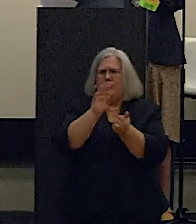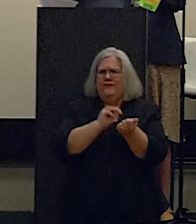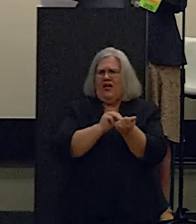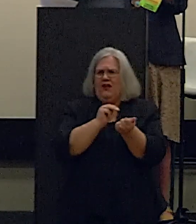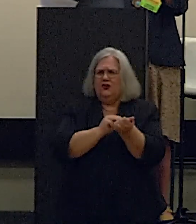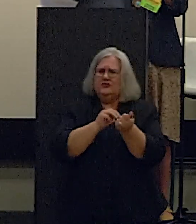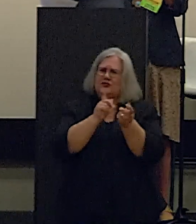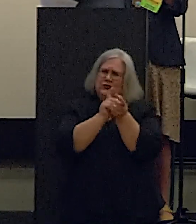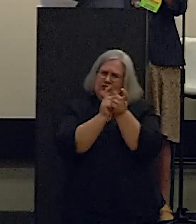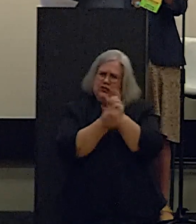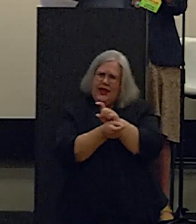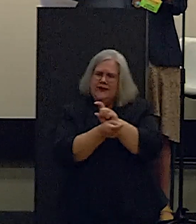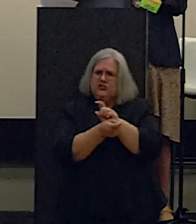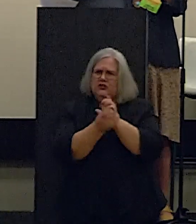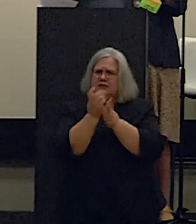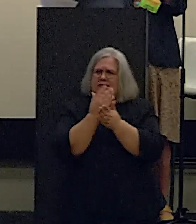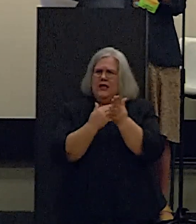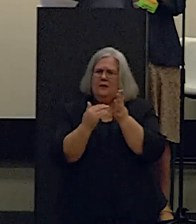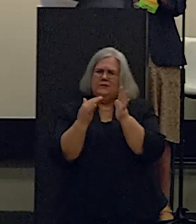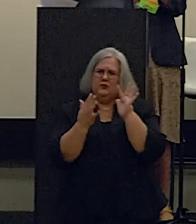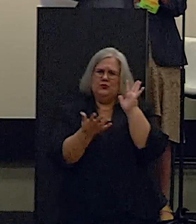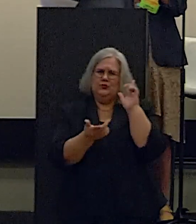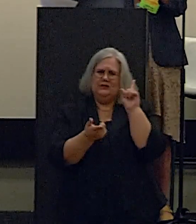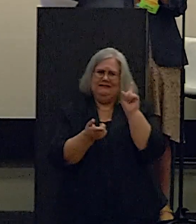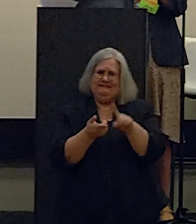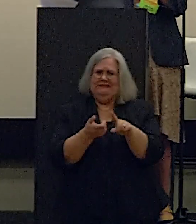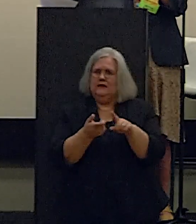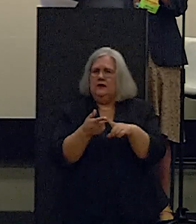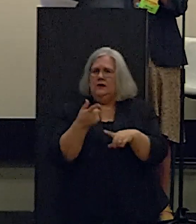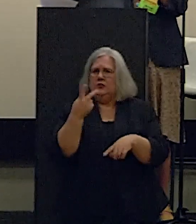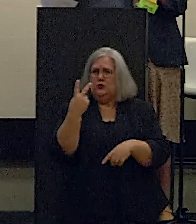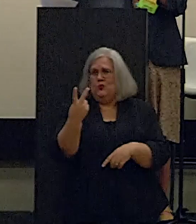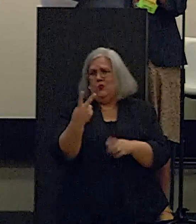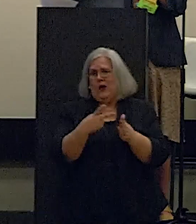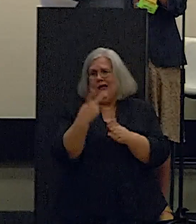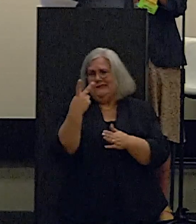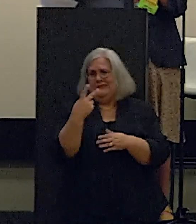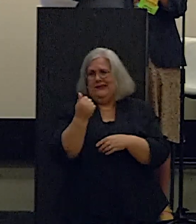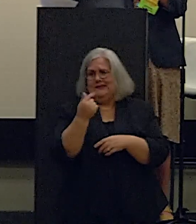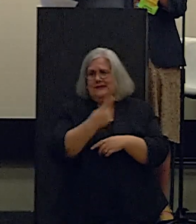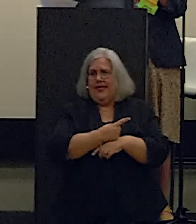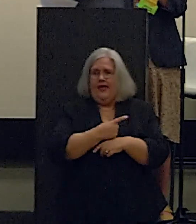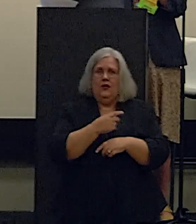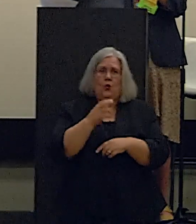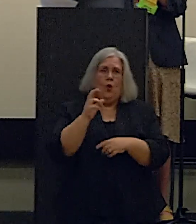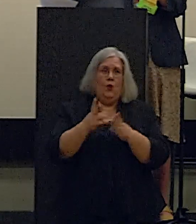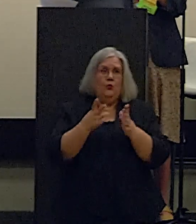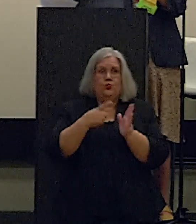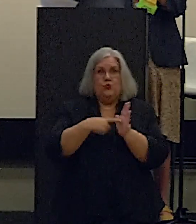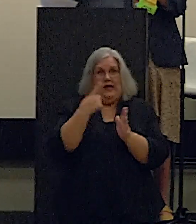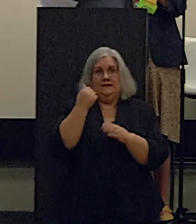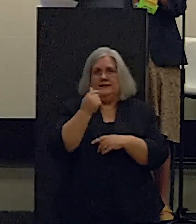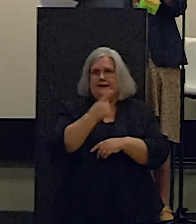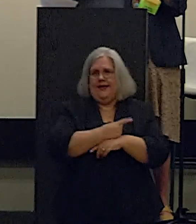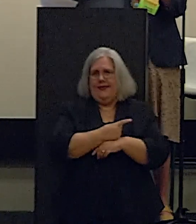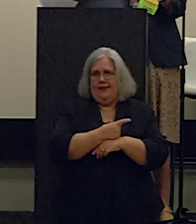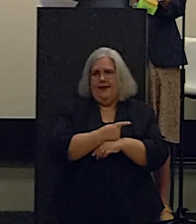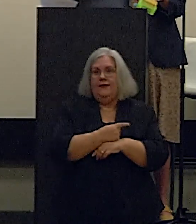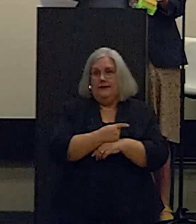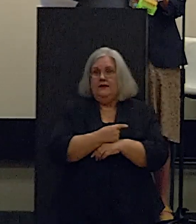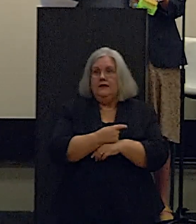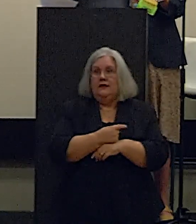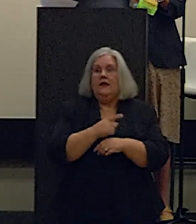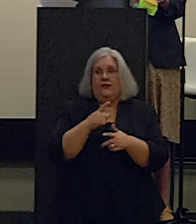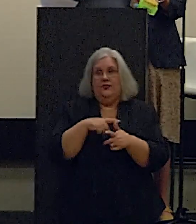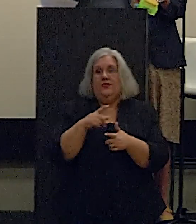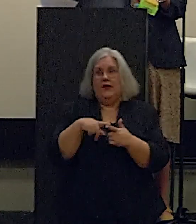maybe change some of those down to twice a day, maybe down to once a day, then